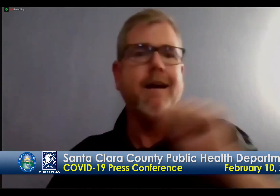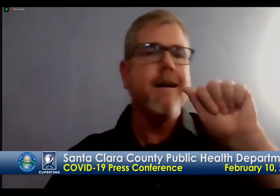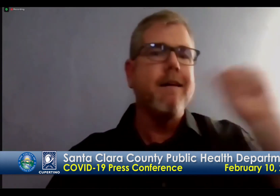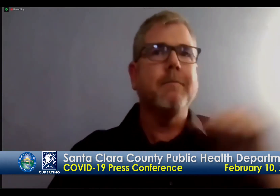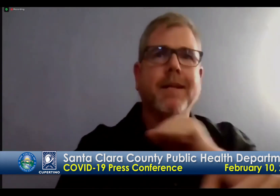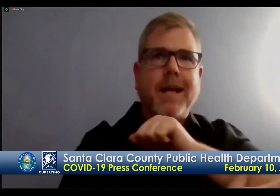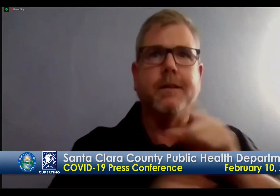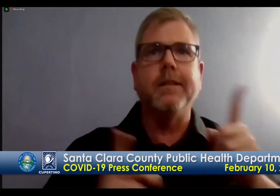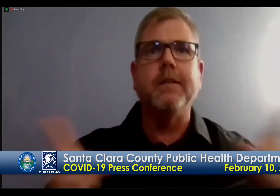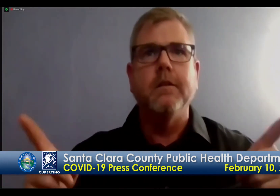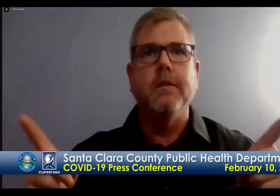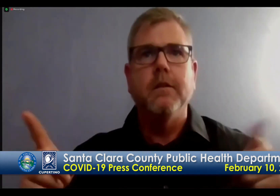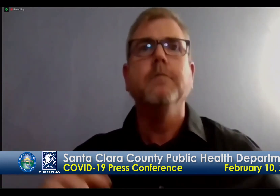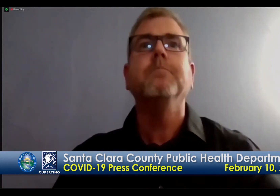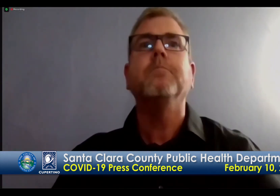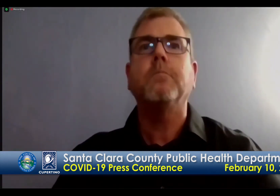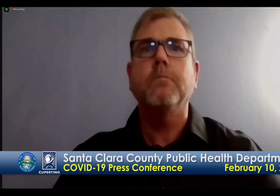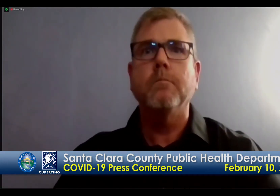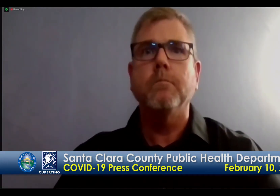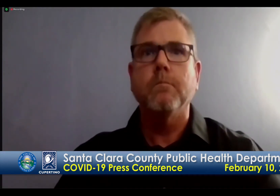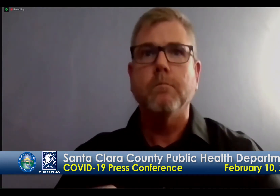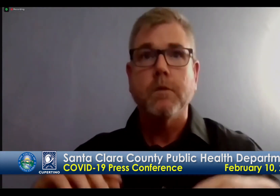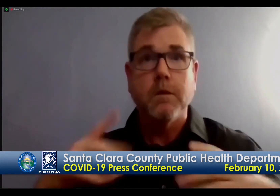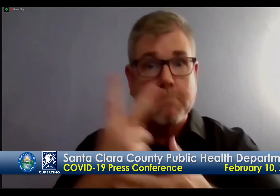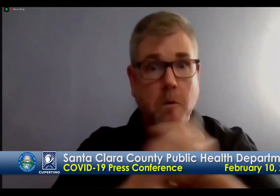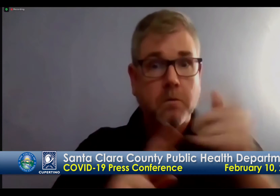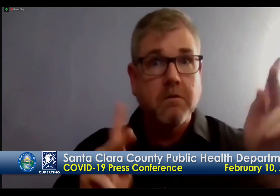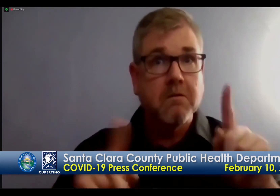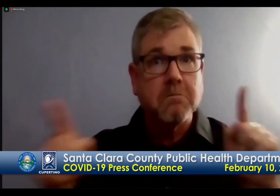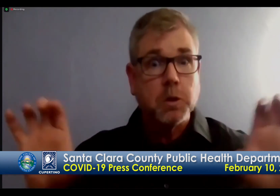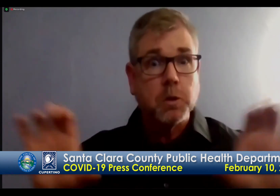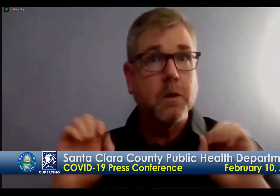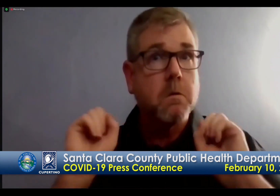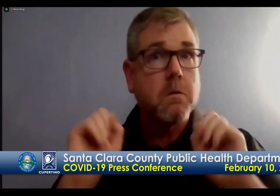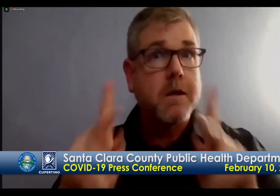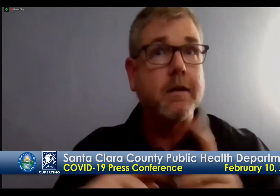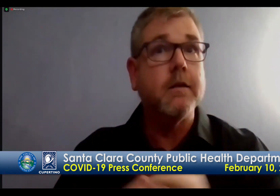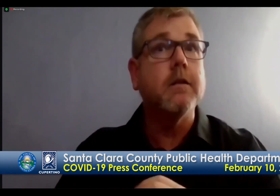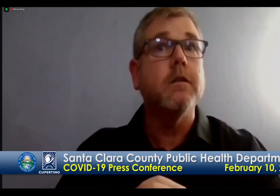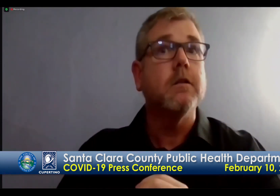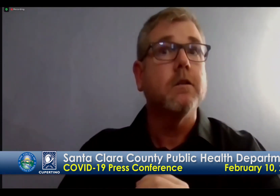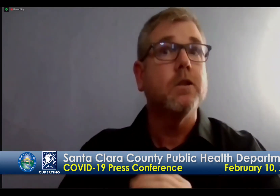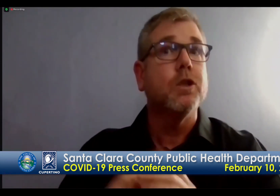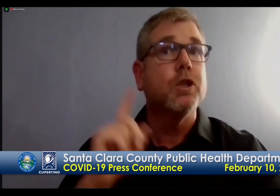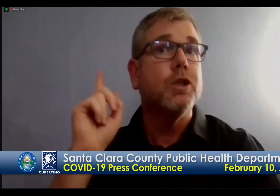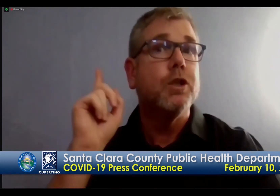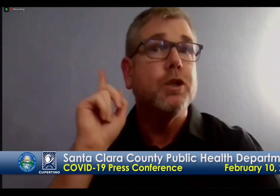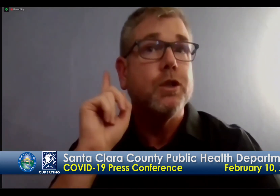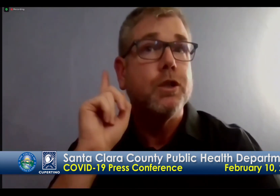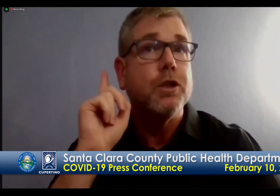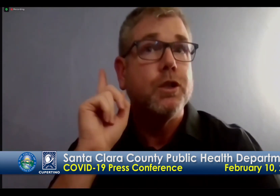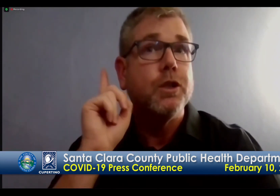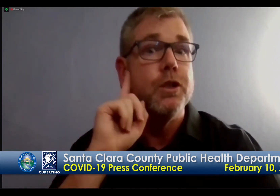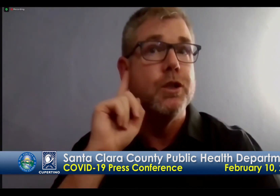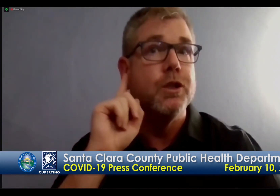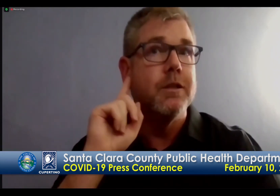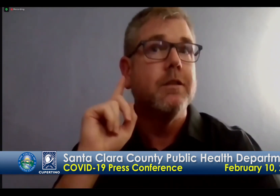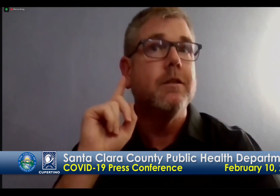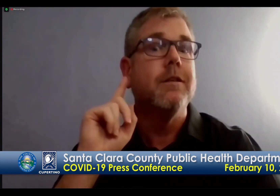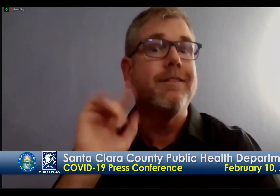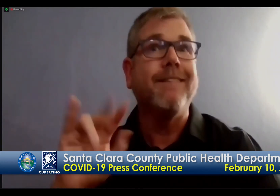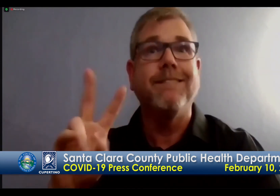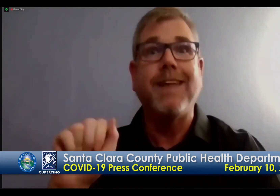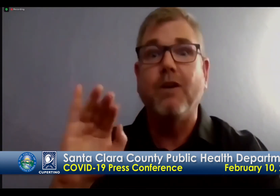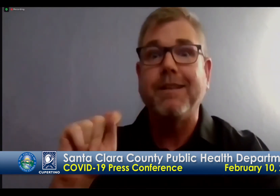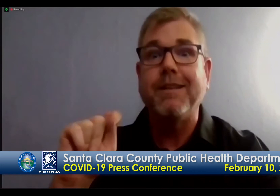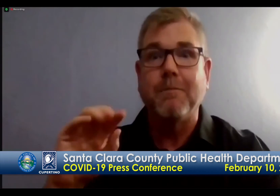these variants are perhaps more contagious, but not necessarily more severe or result in more severe infections. My other question,